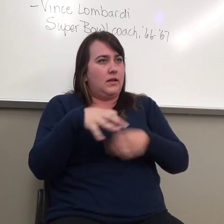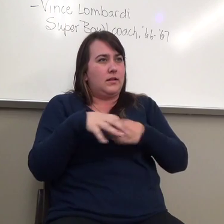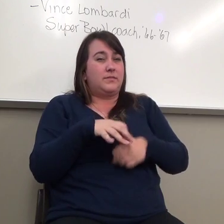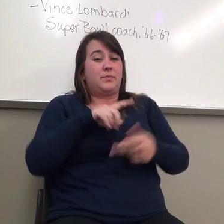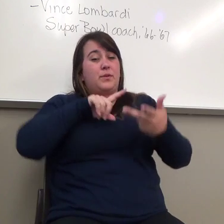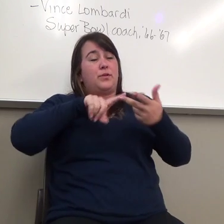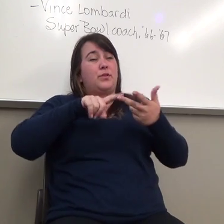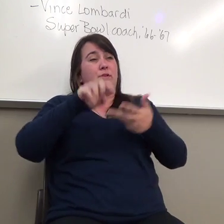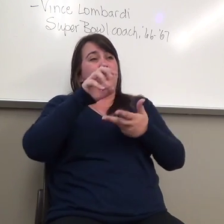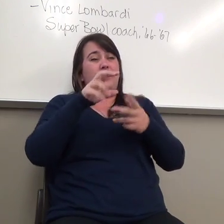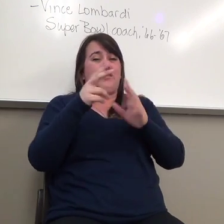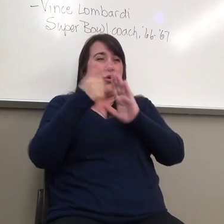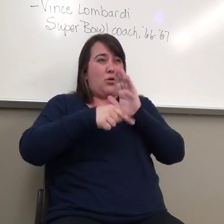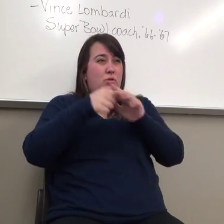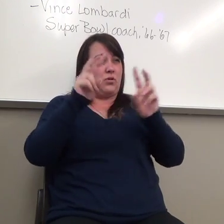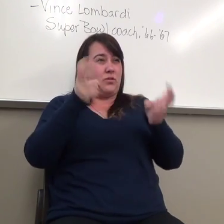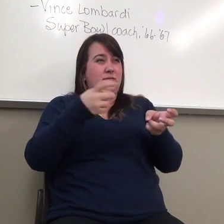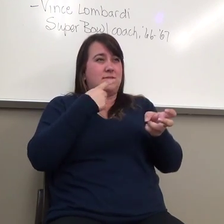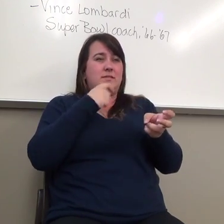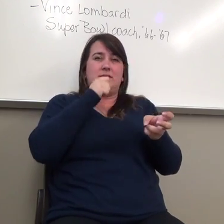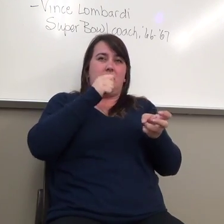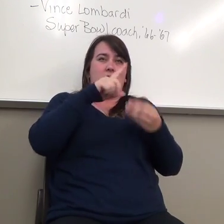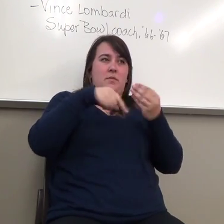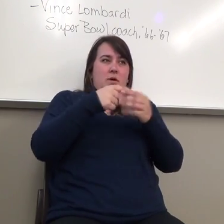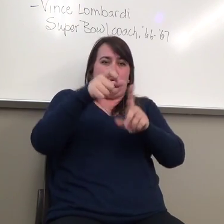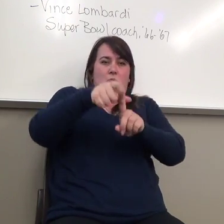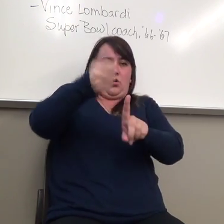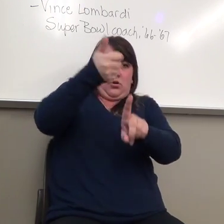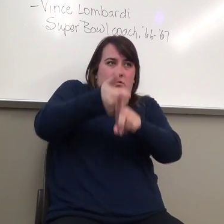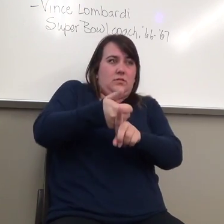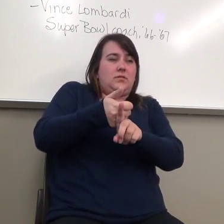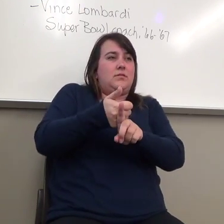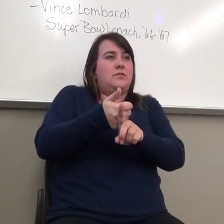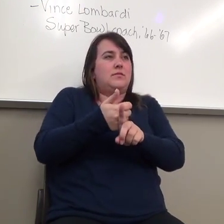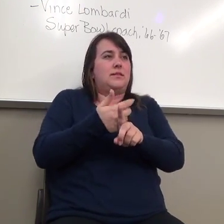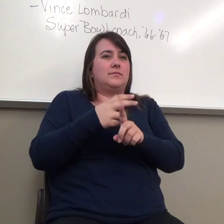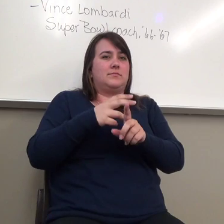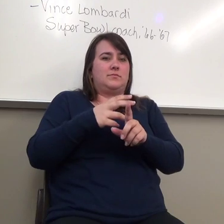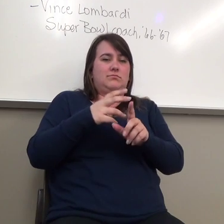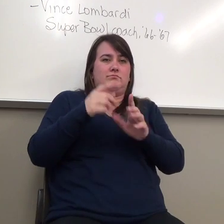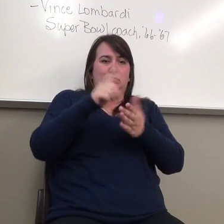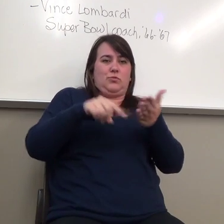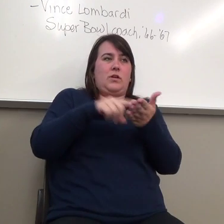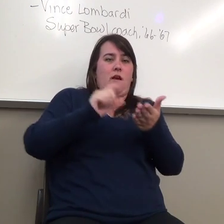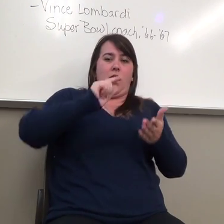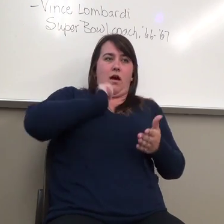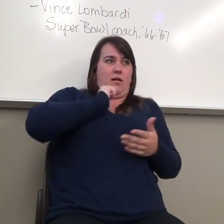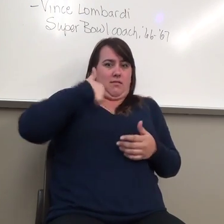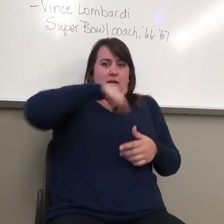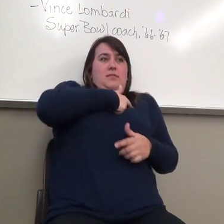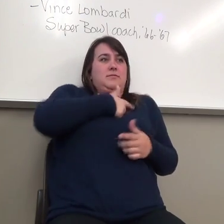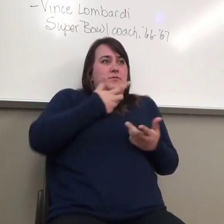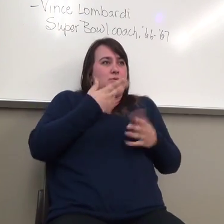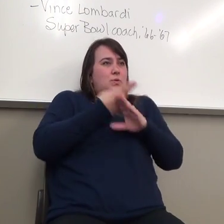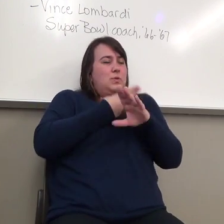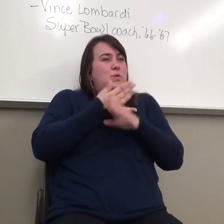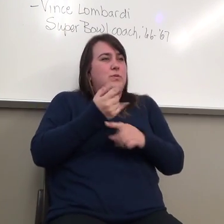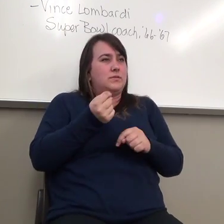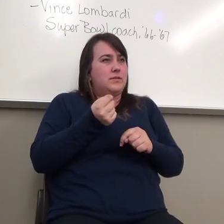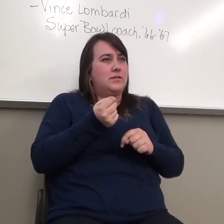excellence. No one is saying you must speak and act correctly at all times, but unfortunately, lots of us don't know when the hell